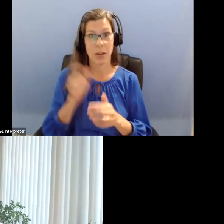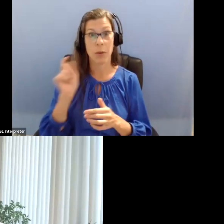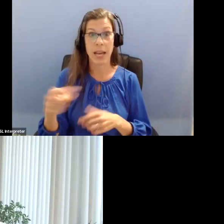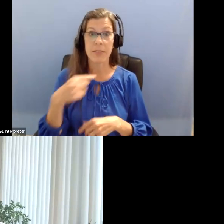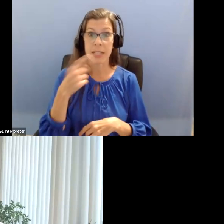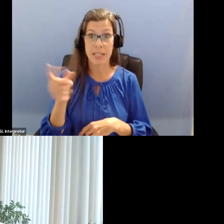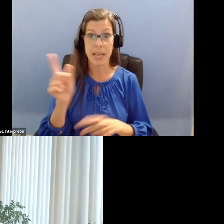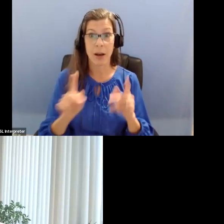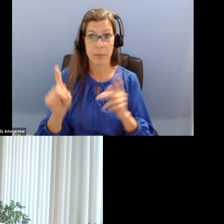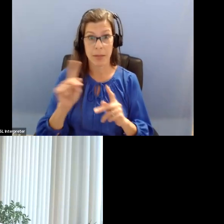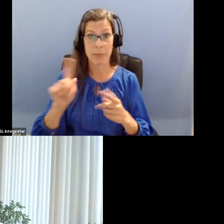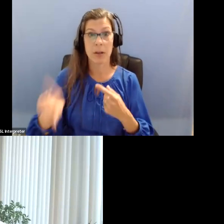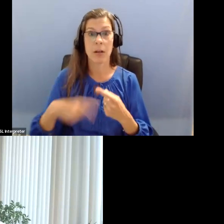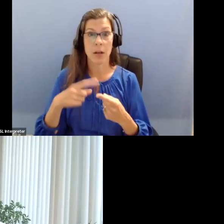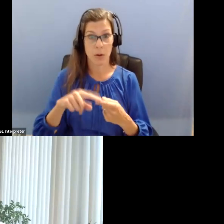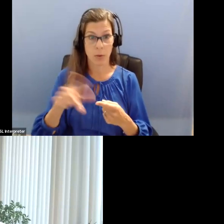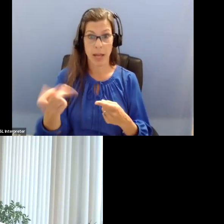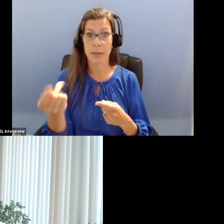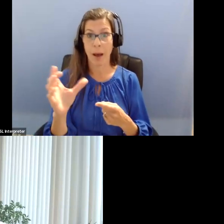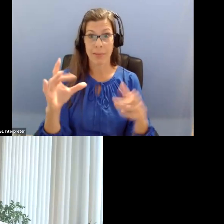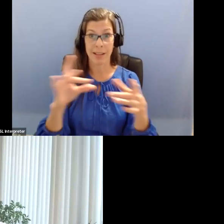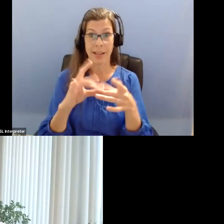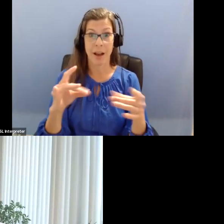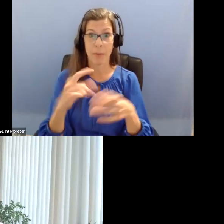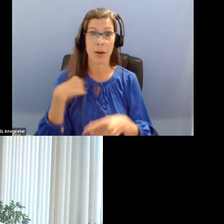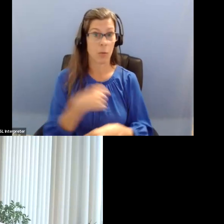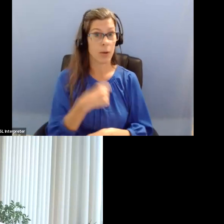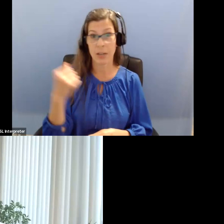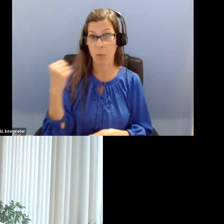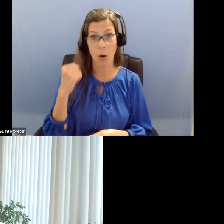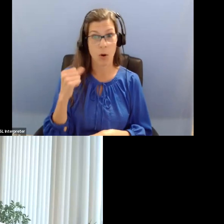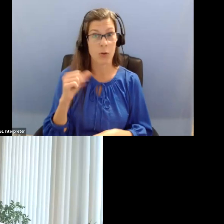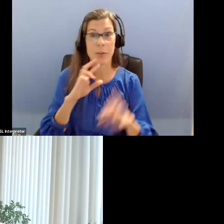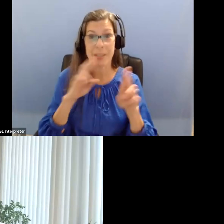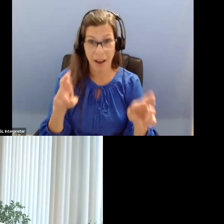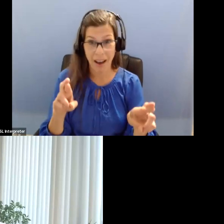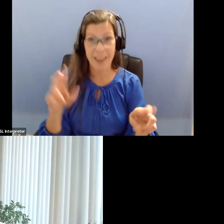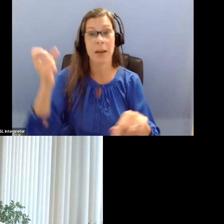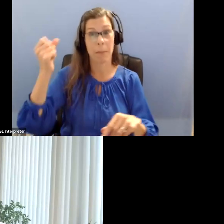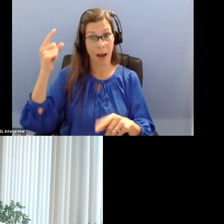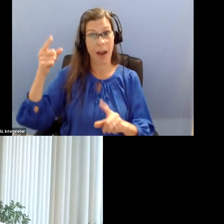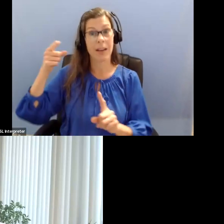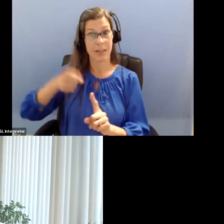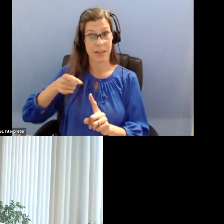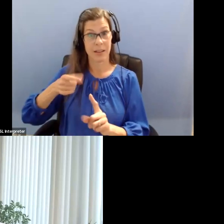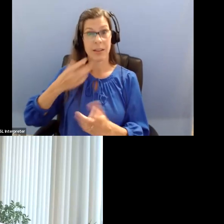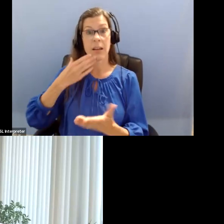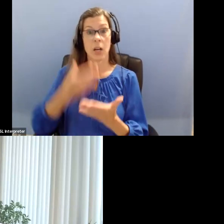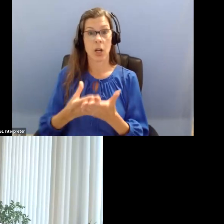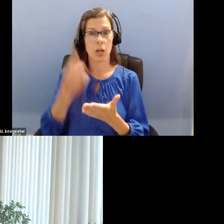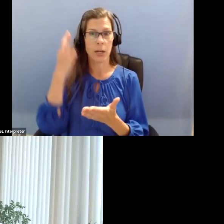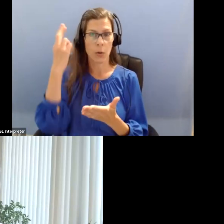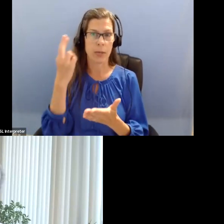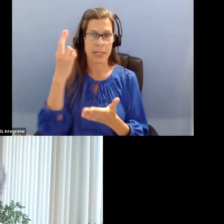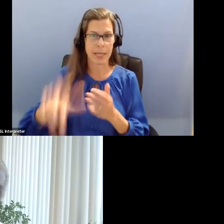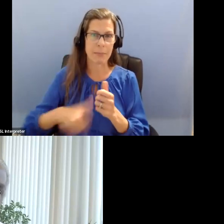that when they're making their public comment, that we're not responding. But at the end of the day, I think there really is a good rationale